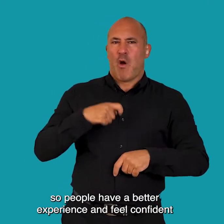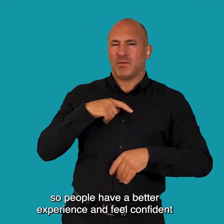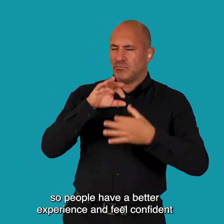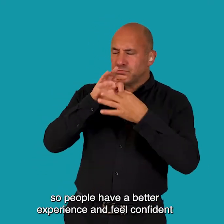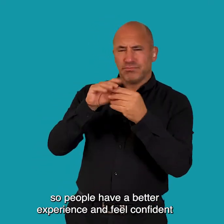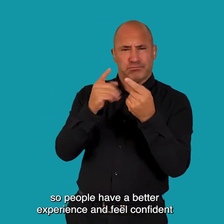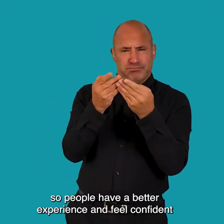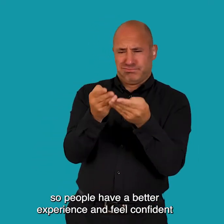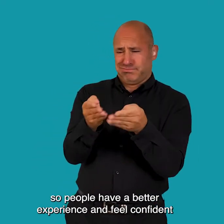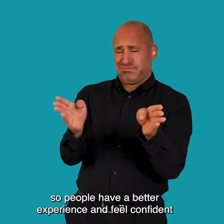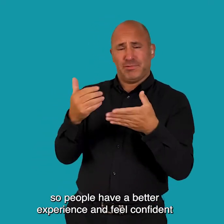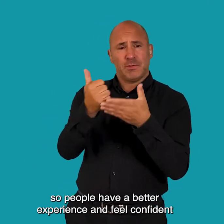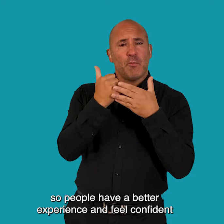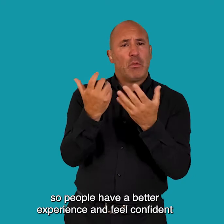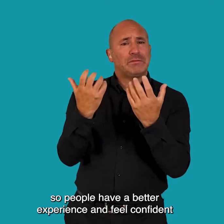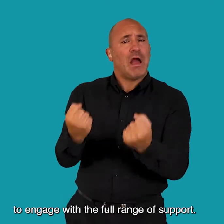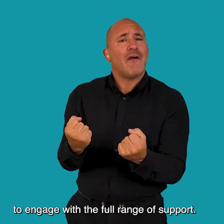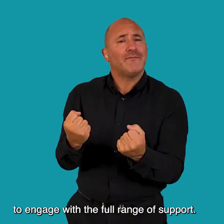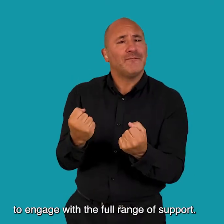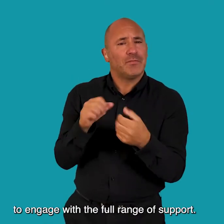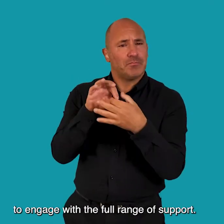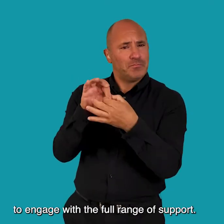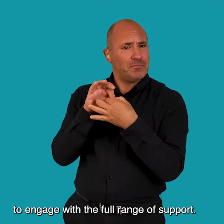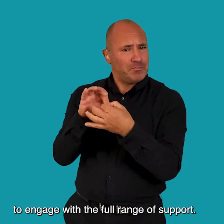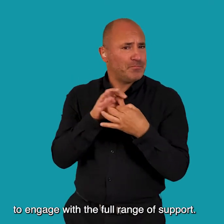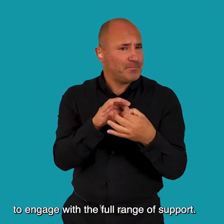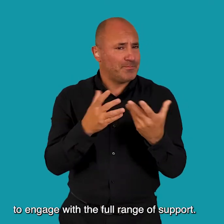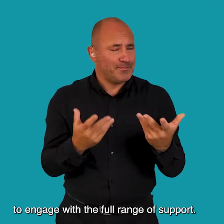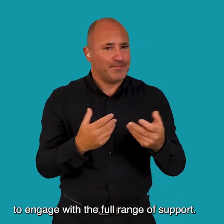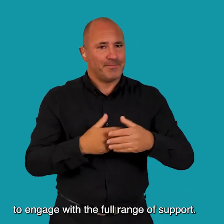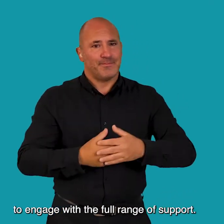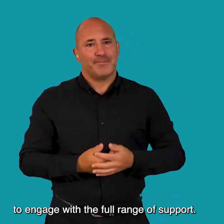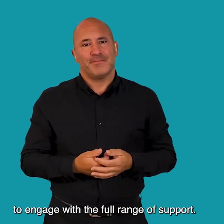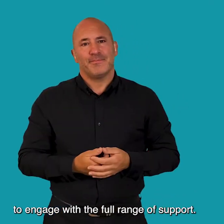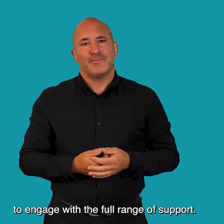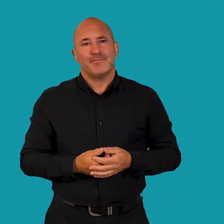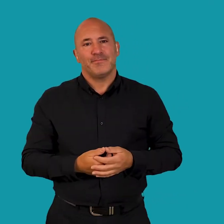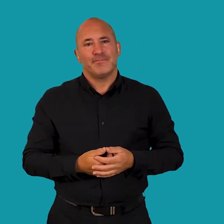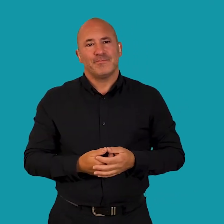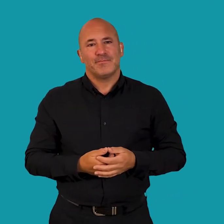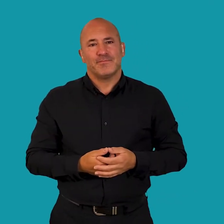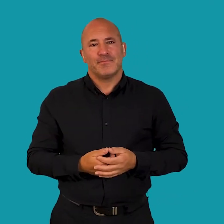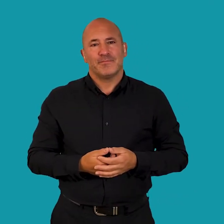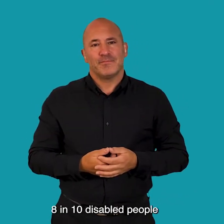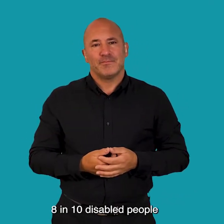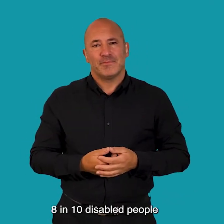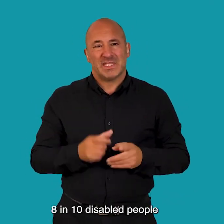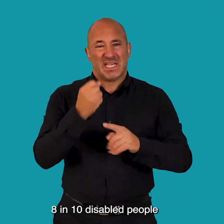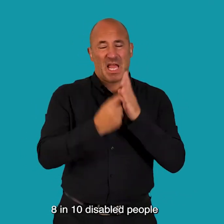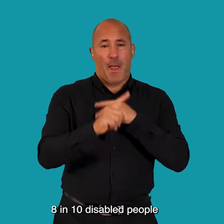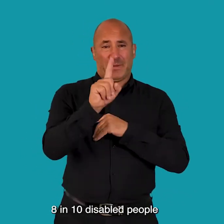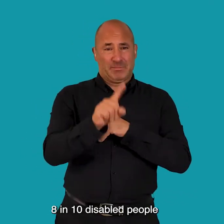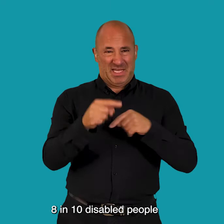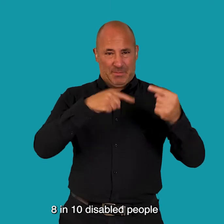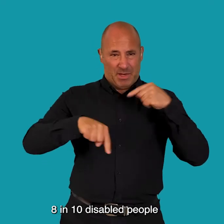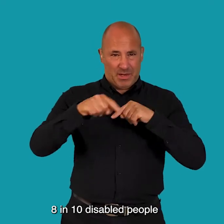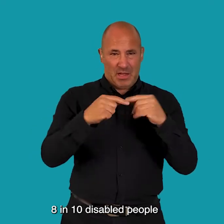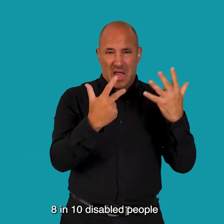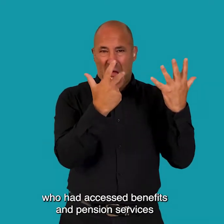experience and feel confident to engage with the full range of support. 8 in 10 disabled people who